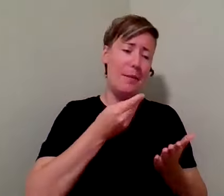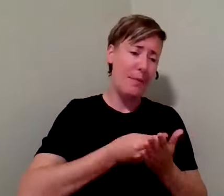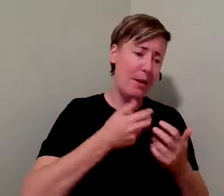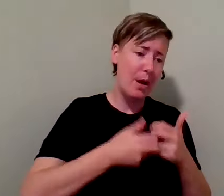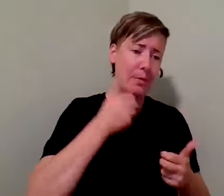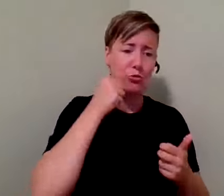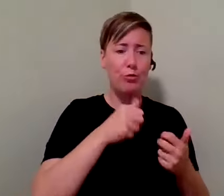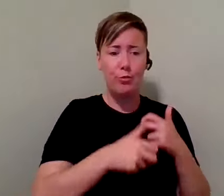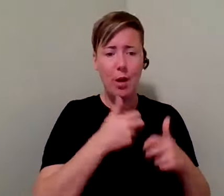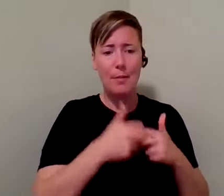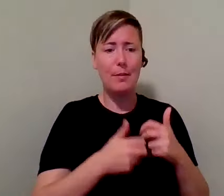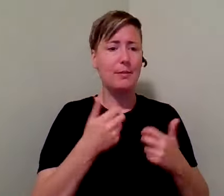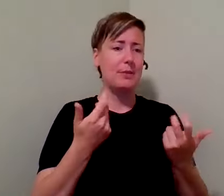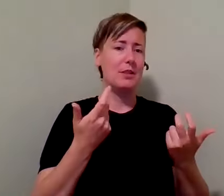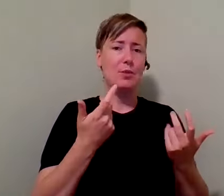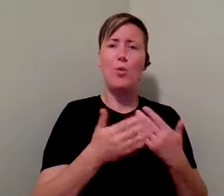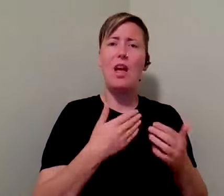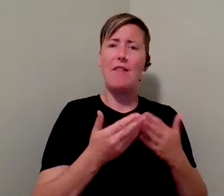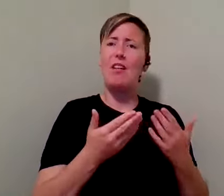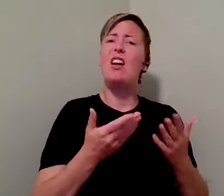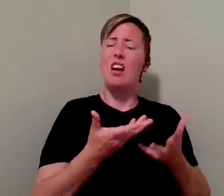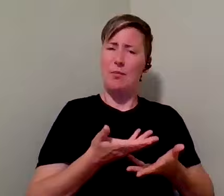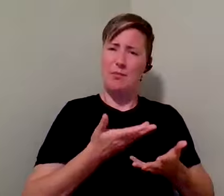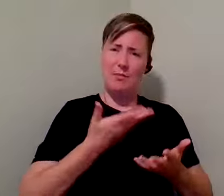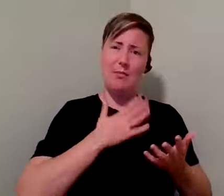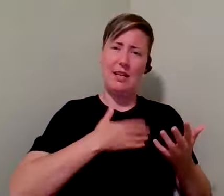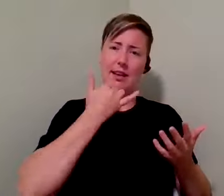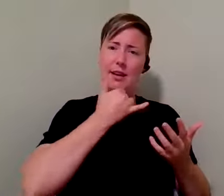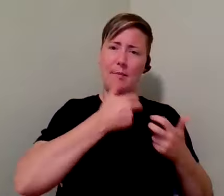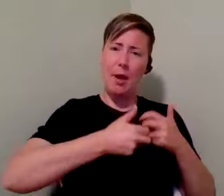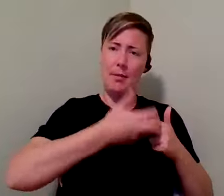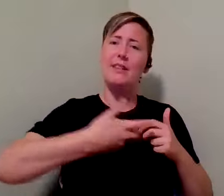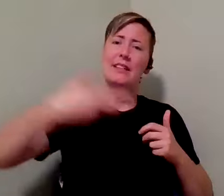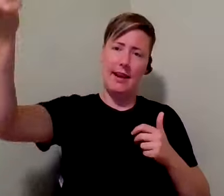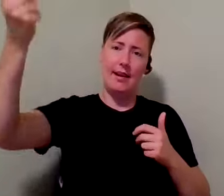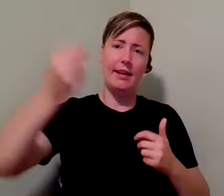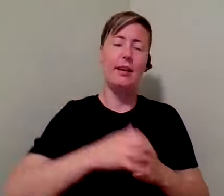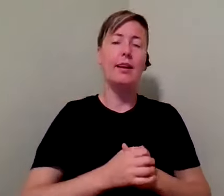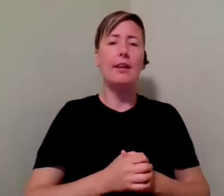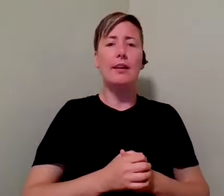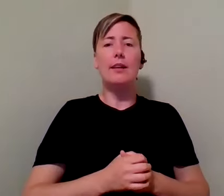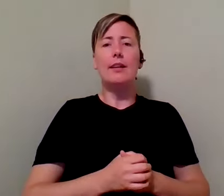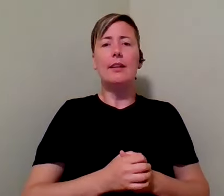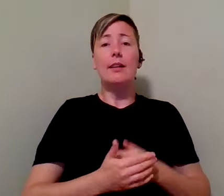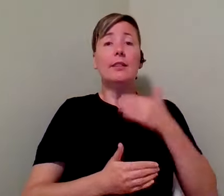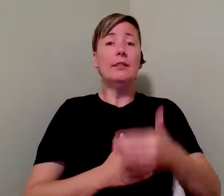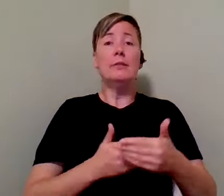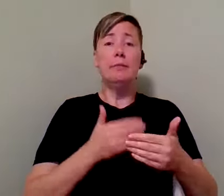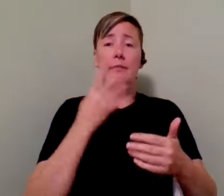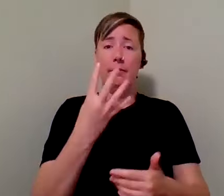people. Then I do a prevention step 4. I say, God, I'm sure I'm going to resent some jackass today. Please give that son